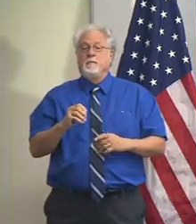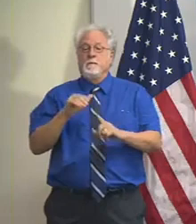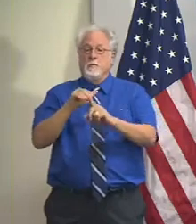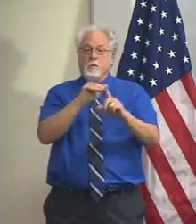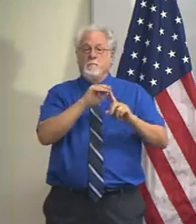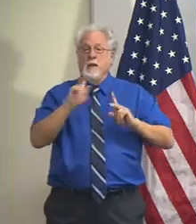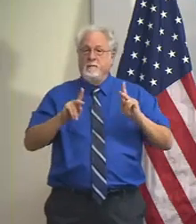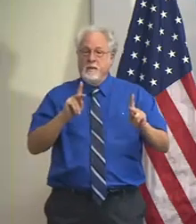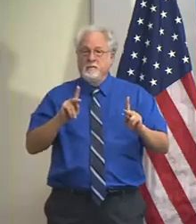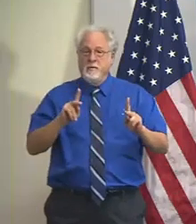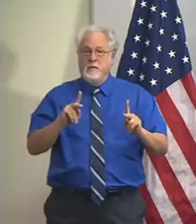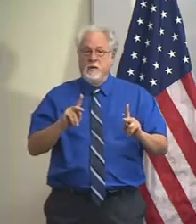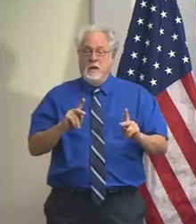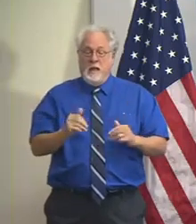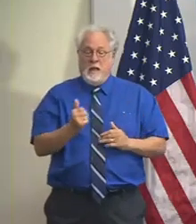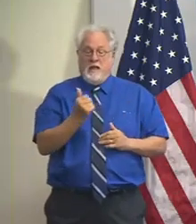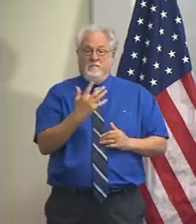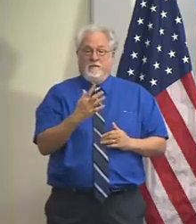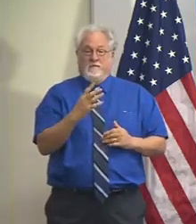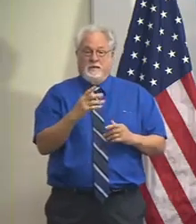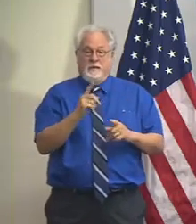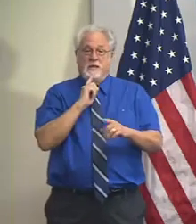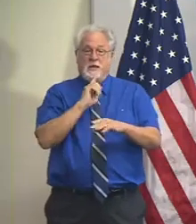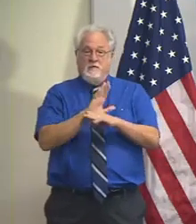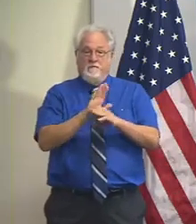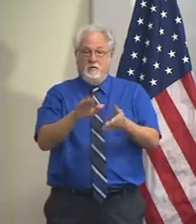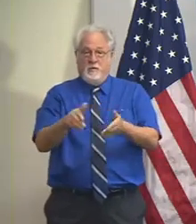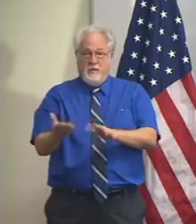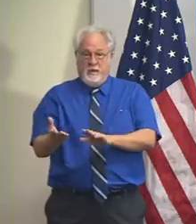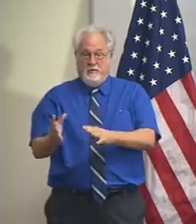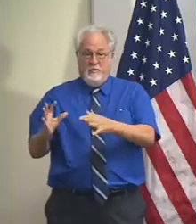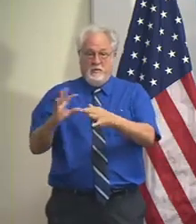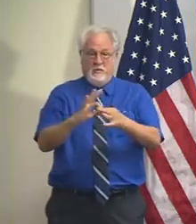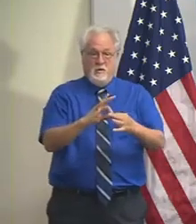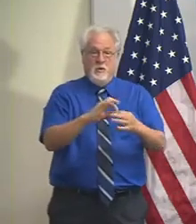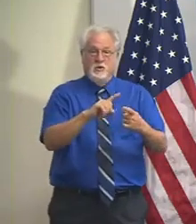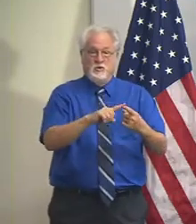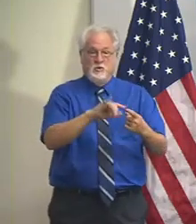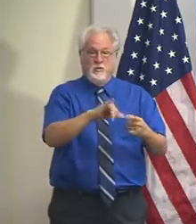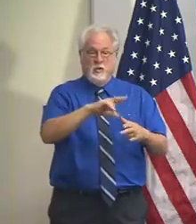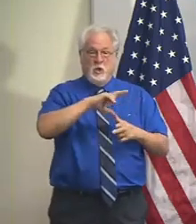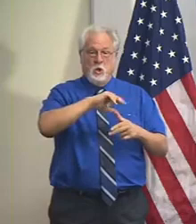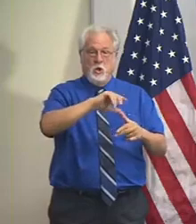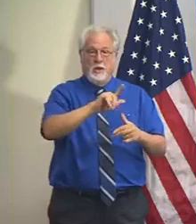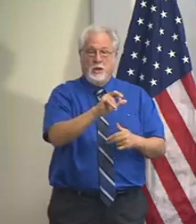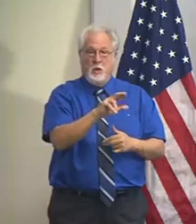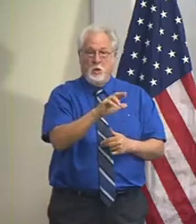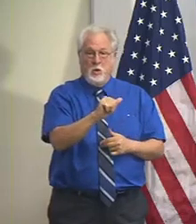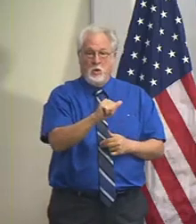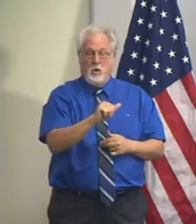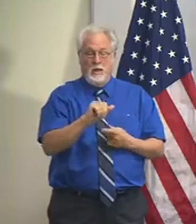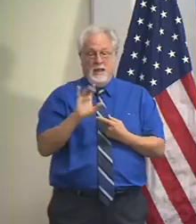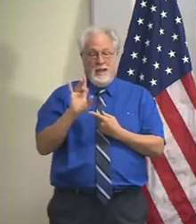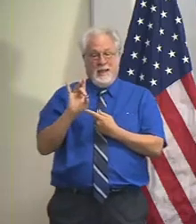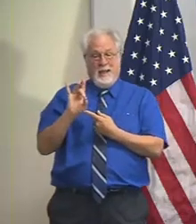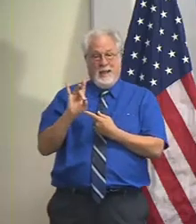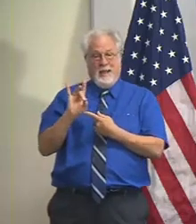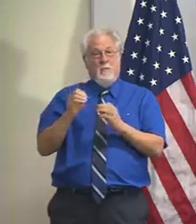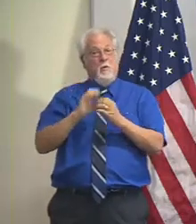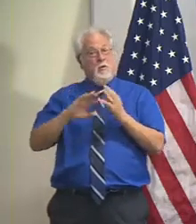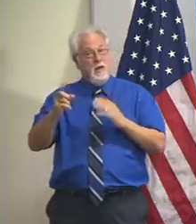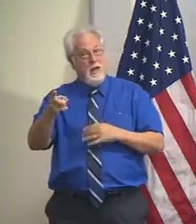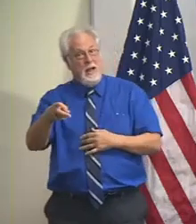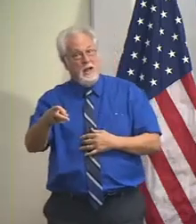people that the 15 confirmed deaths that we've had attributable to Hurricane Laura, 8 of those, so more than